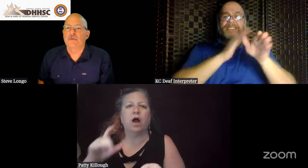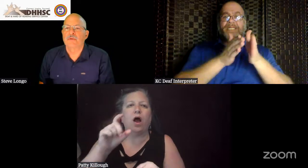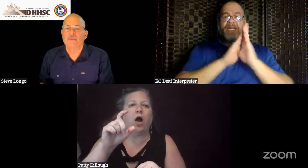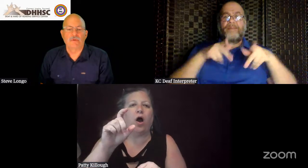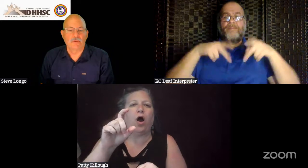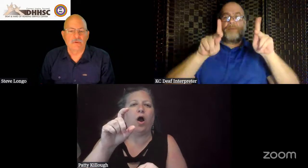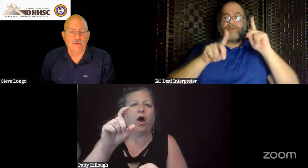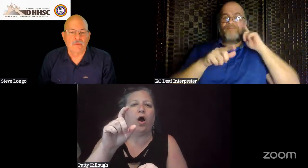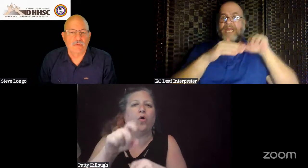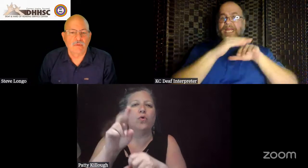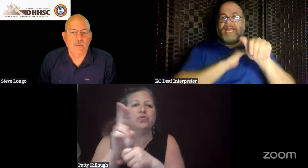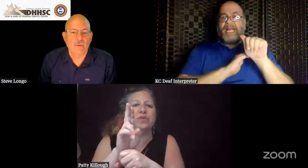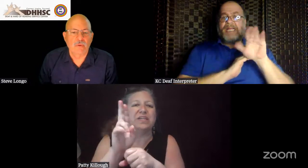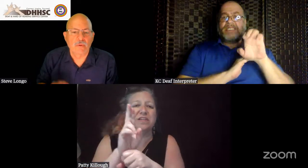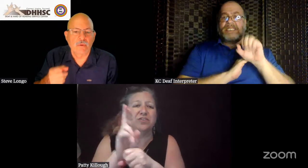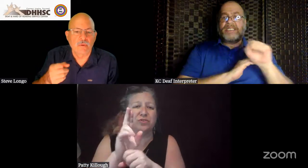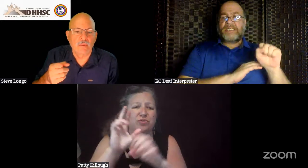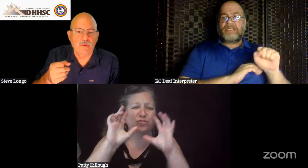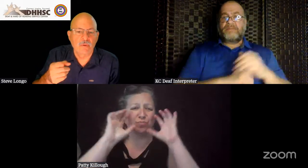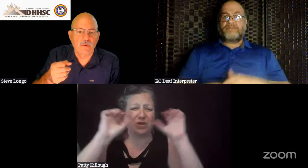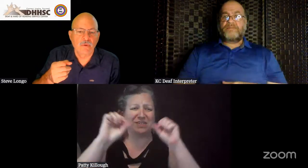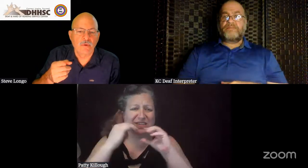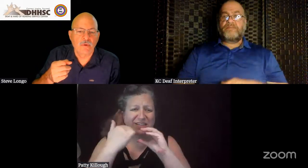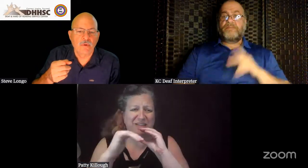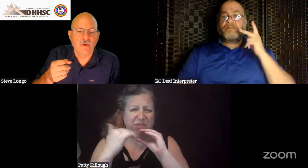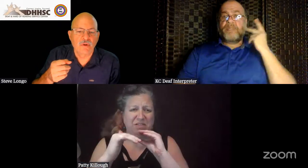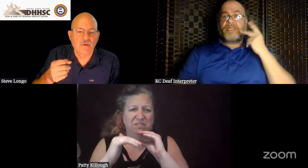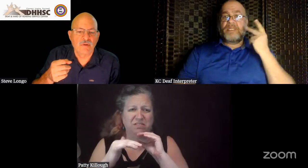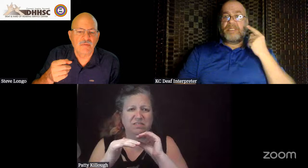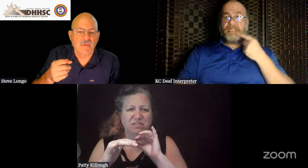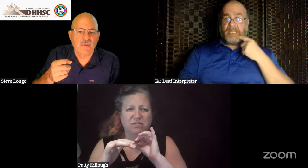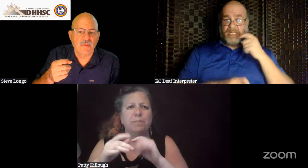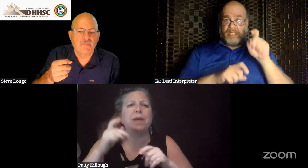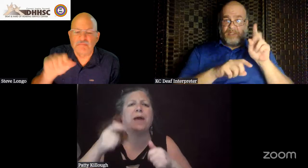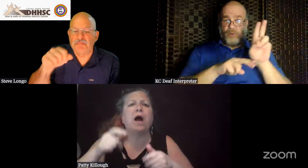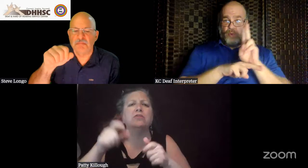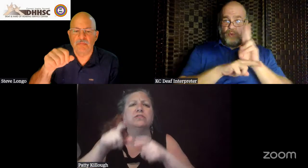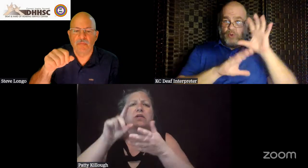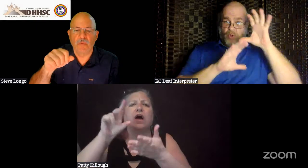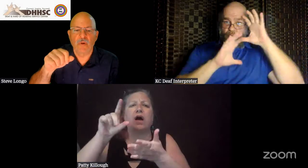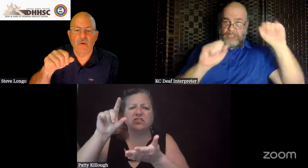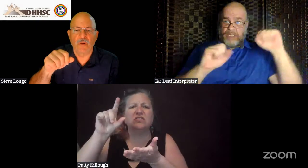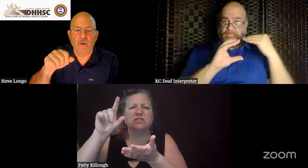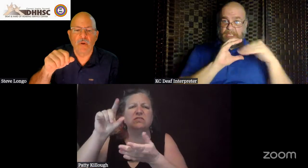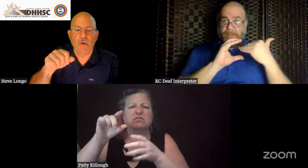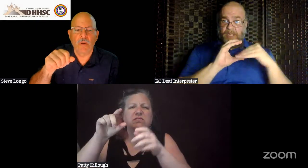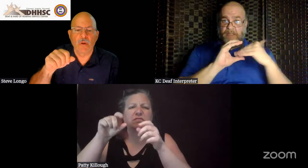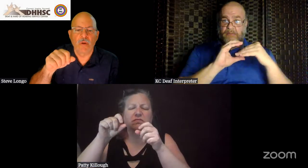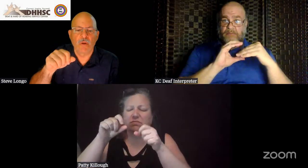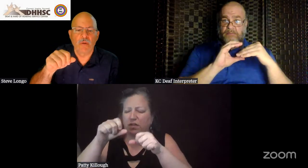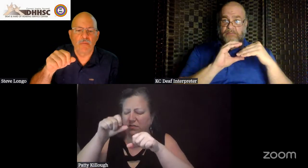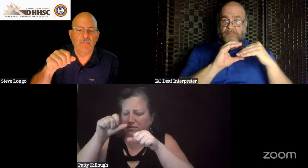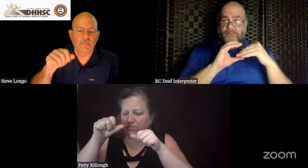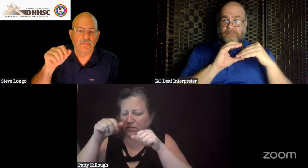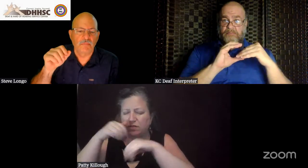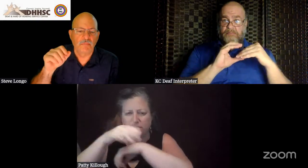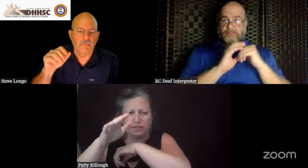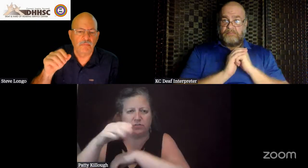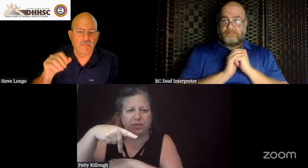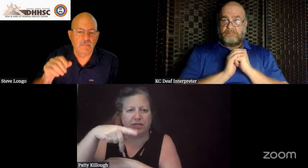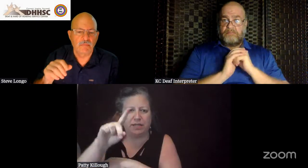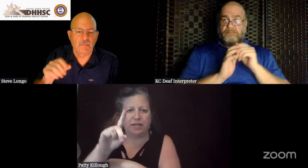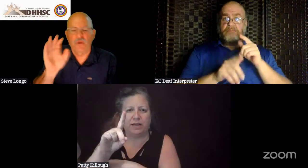Steve Long is saying that I need permission to access the document. And Patty is saying that you need to use